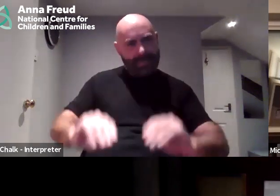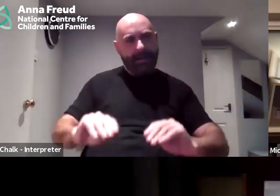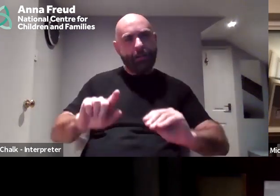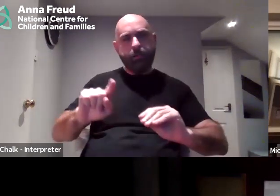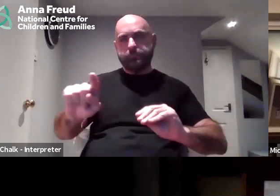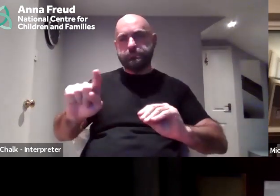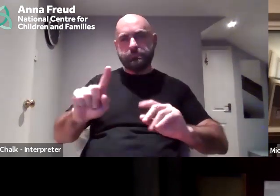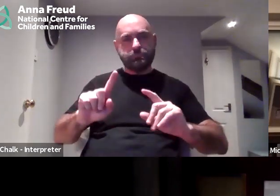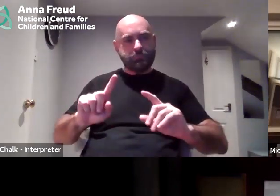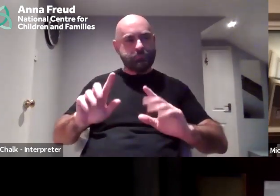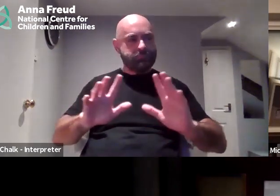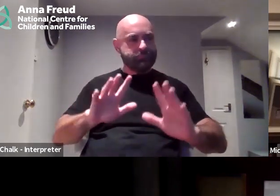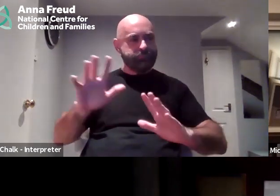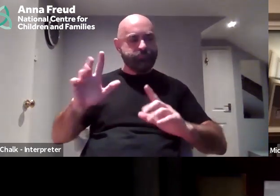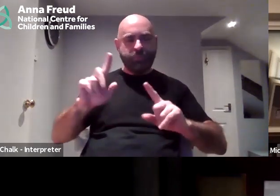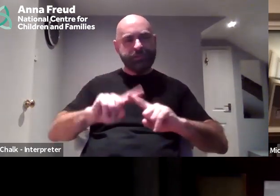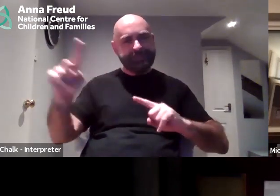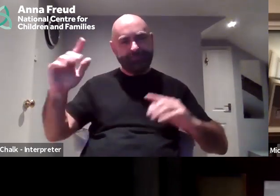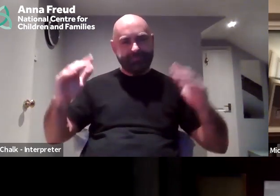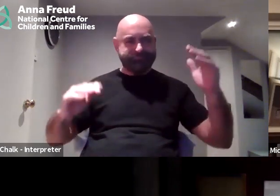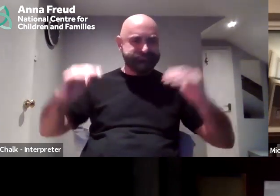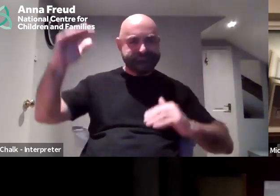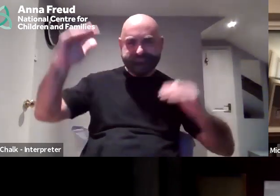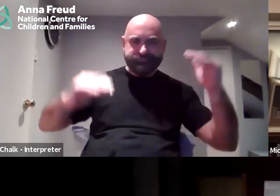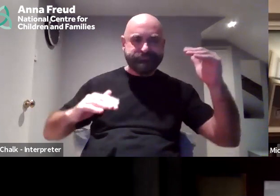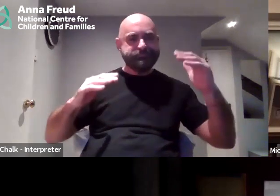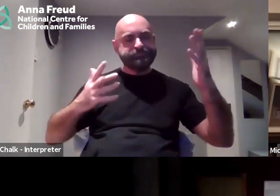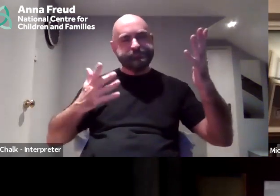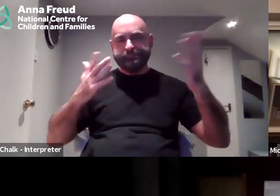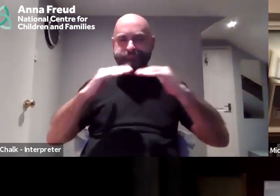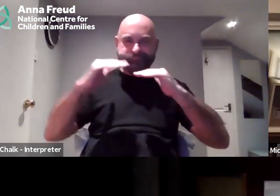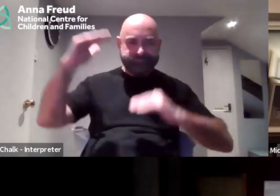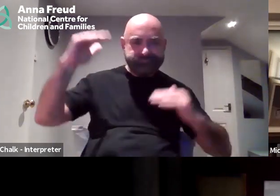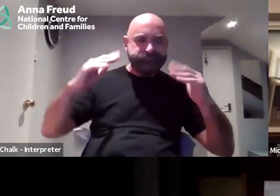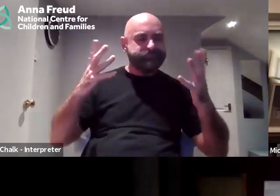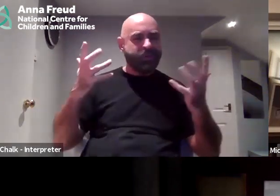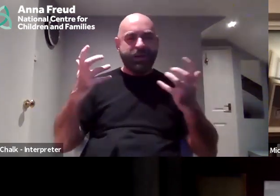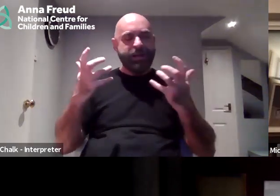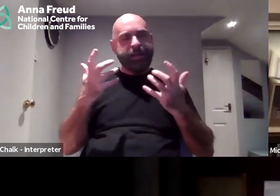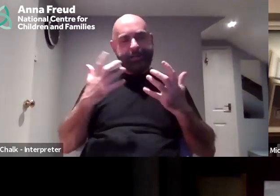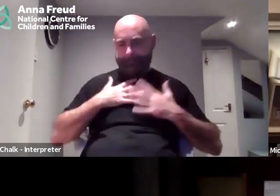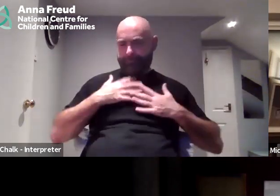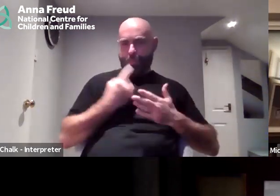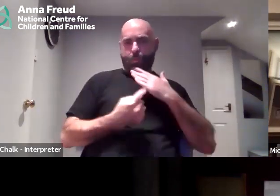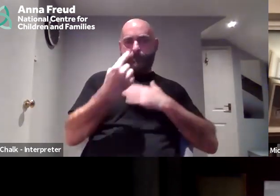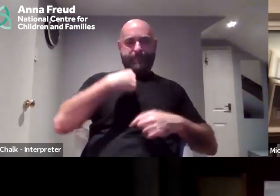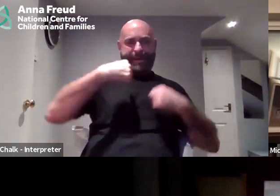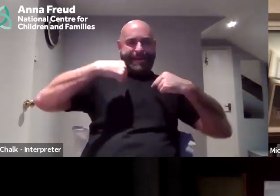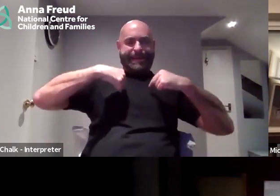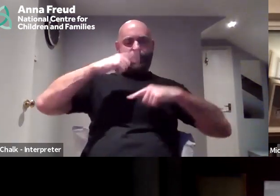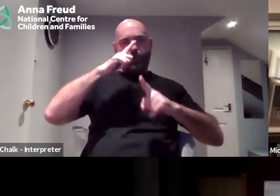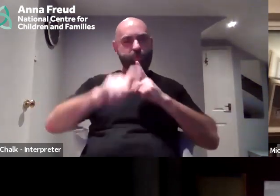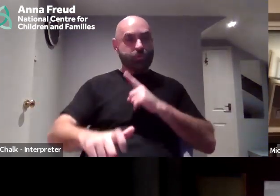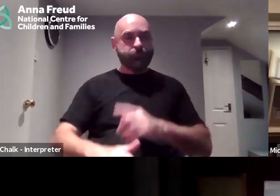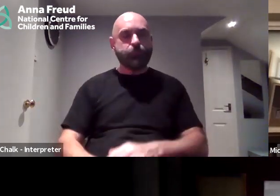difference in the inequity, the inequality at an individual level? Can we do